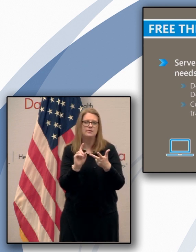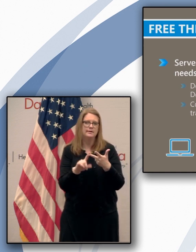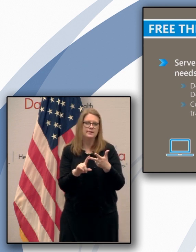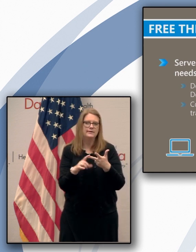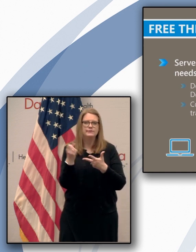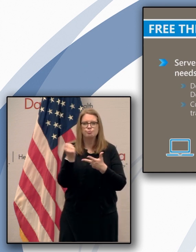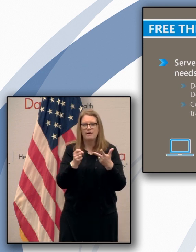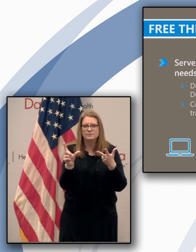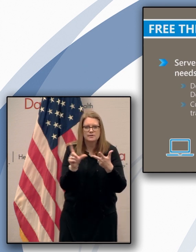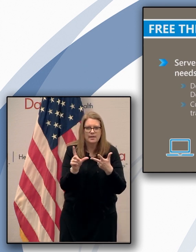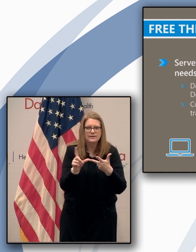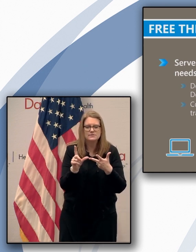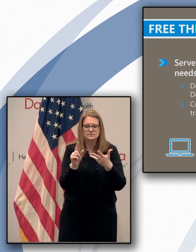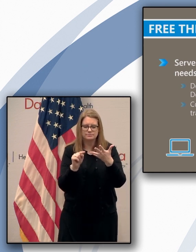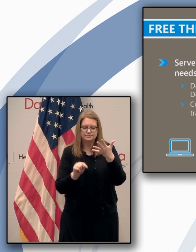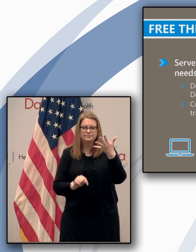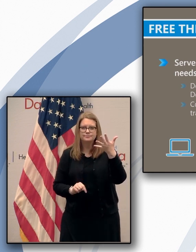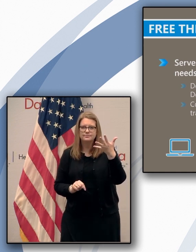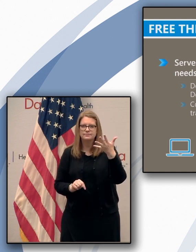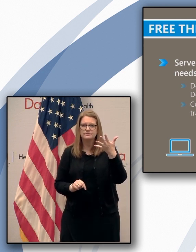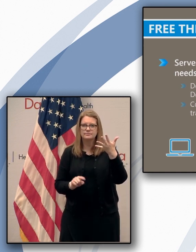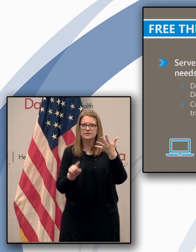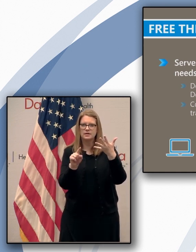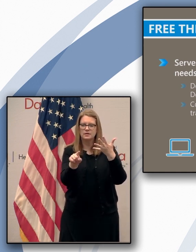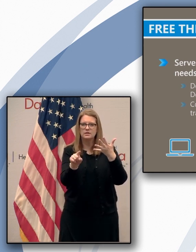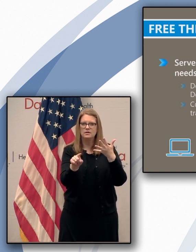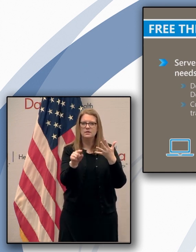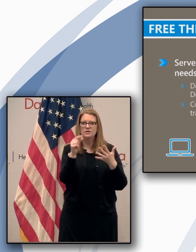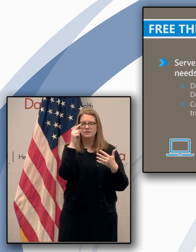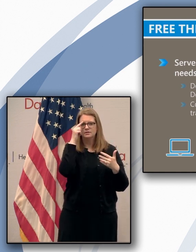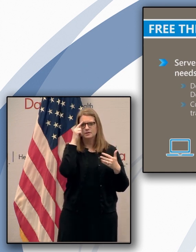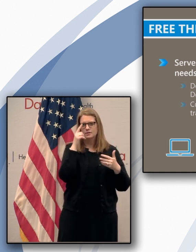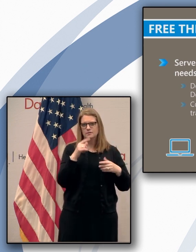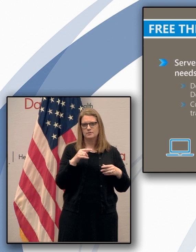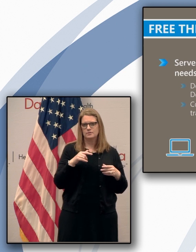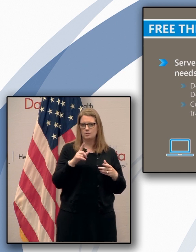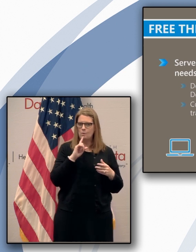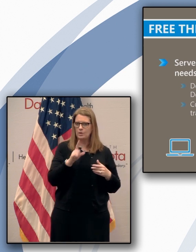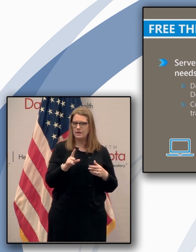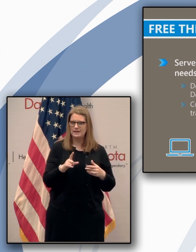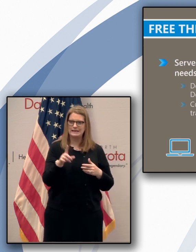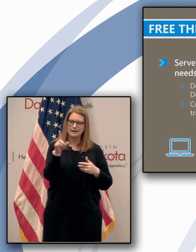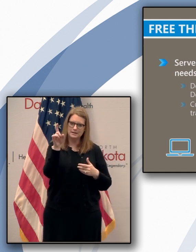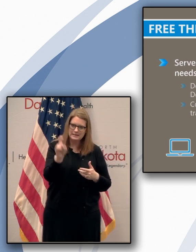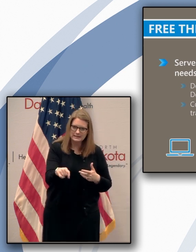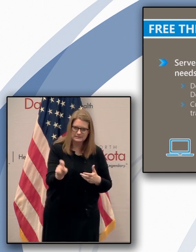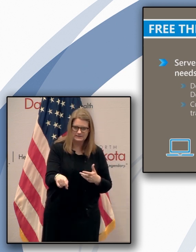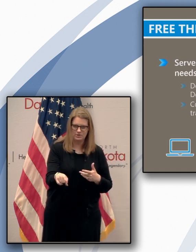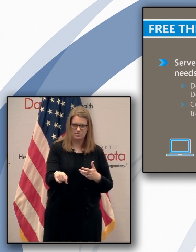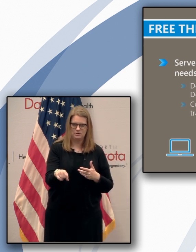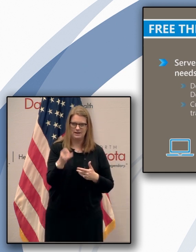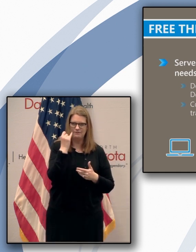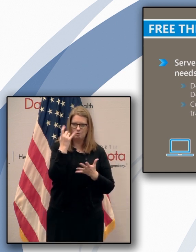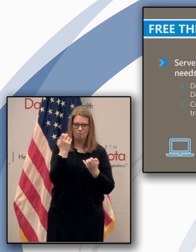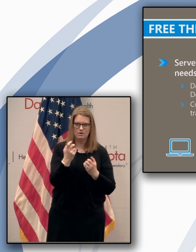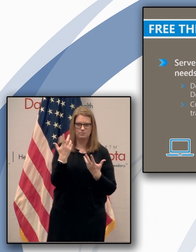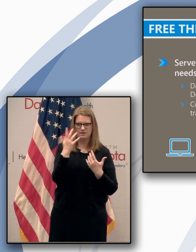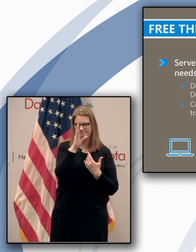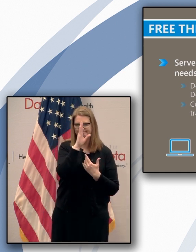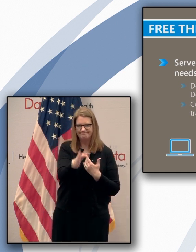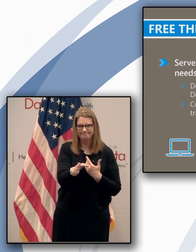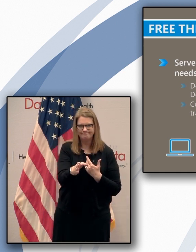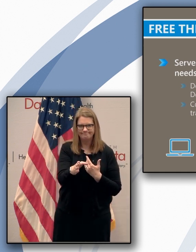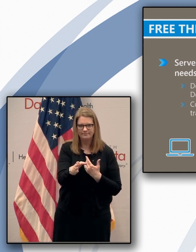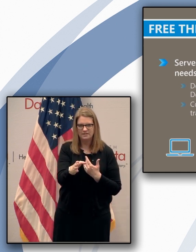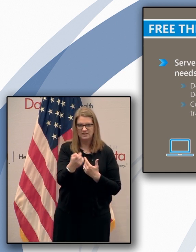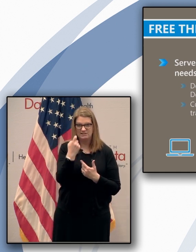getting a driver's license, and all the things that many might take for granted, but are absolutely needed if you're on a road for recovery and coming out of the